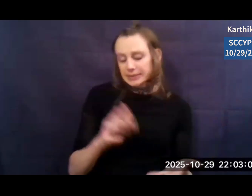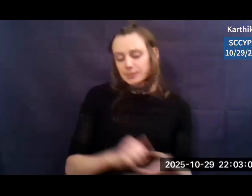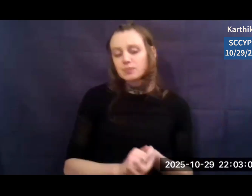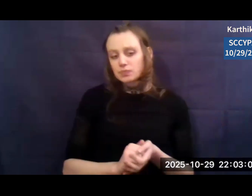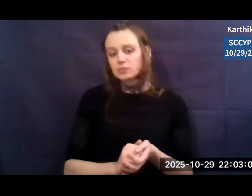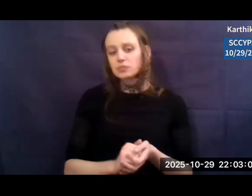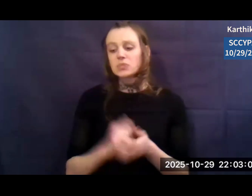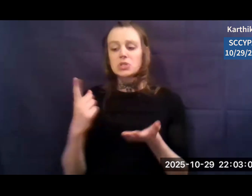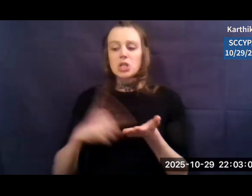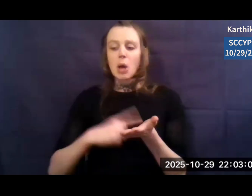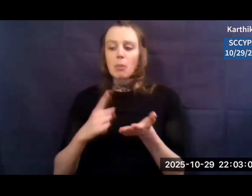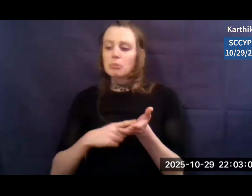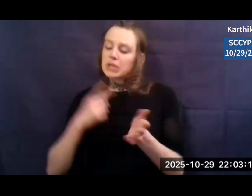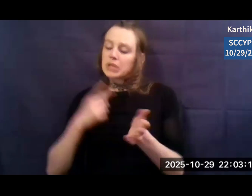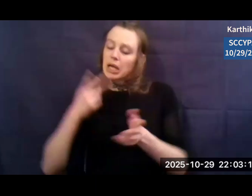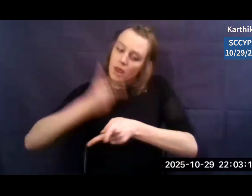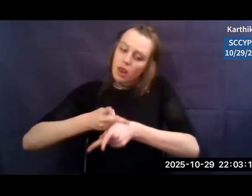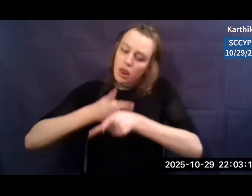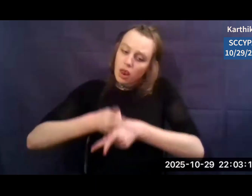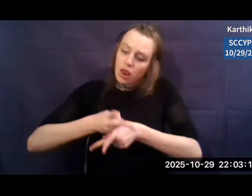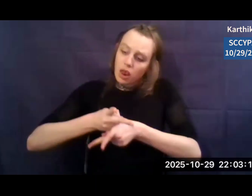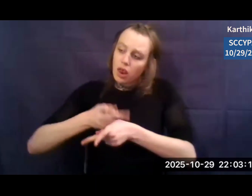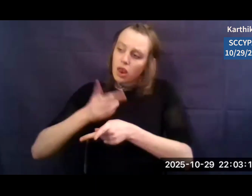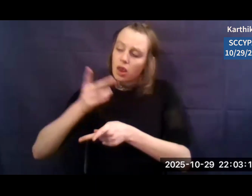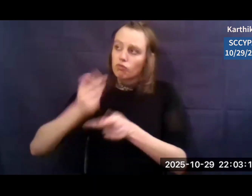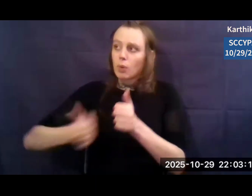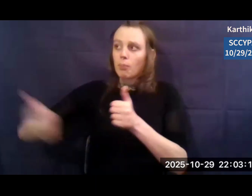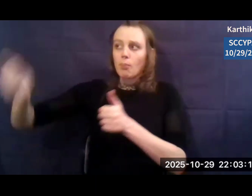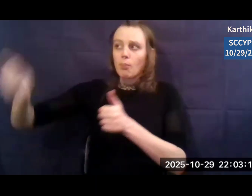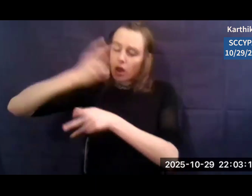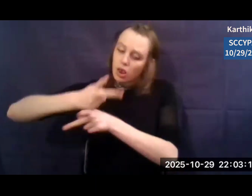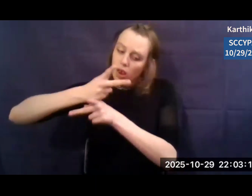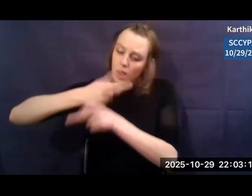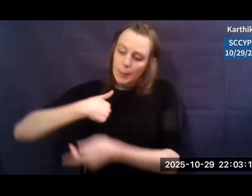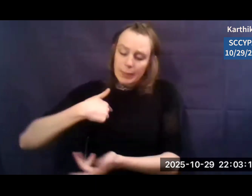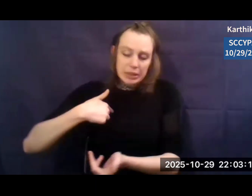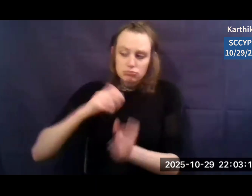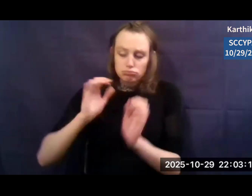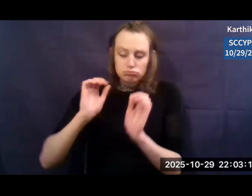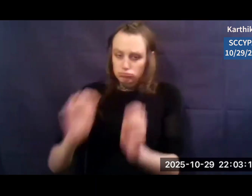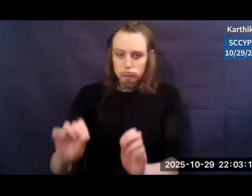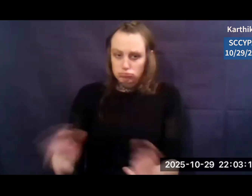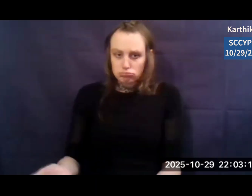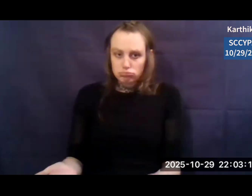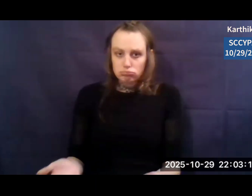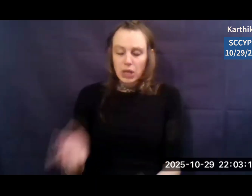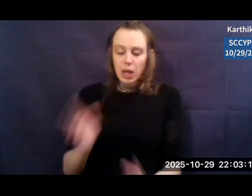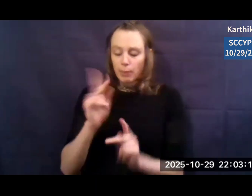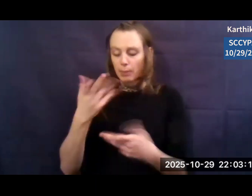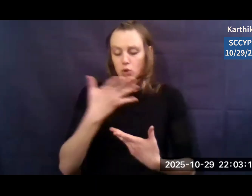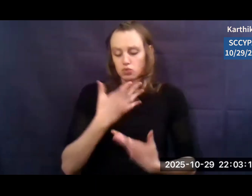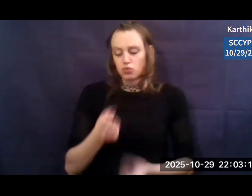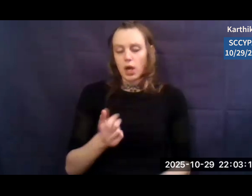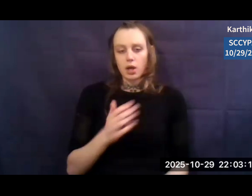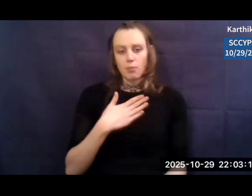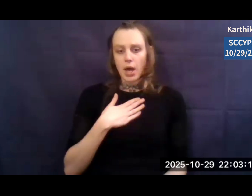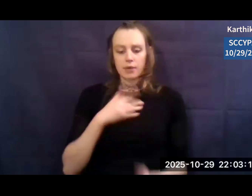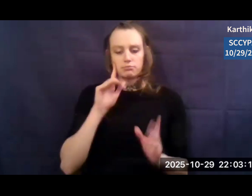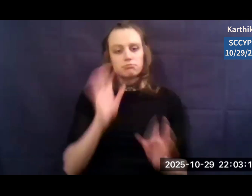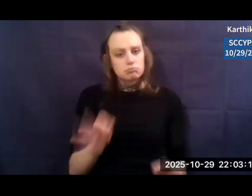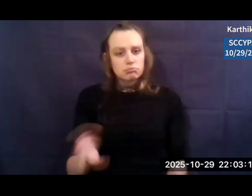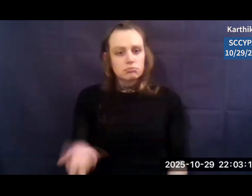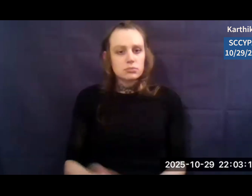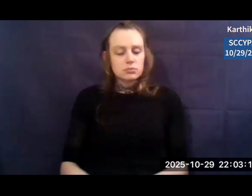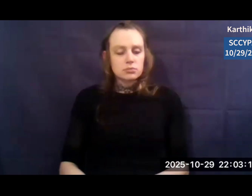and it's people trust in like my judgment and all that stuff. But Like I work